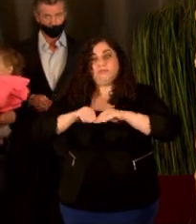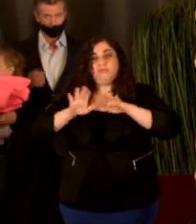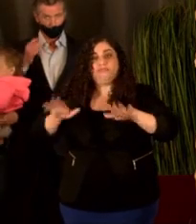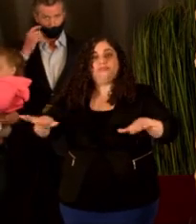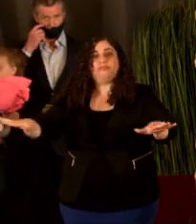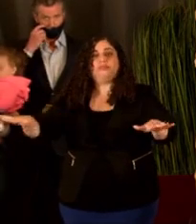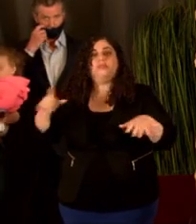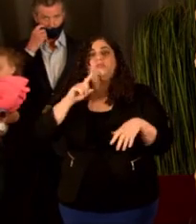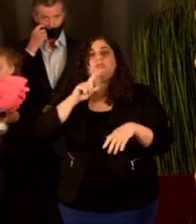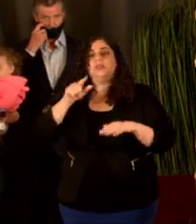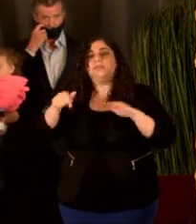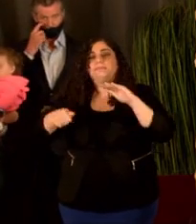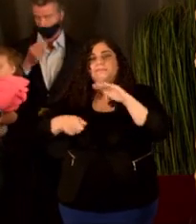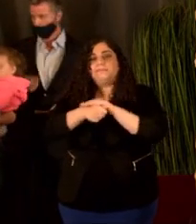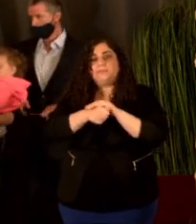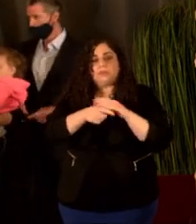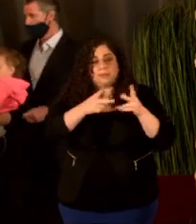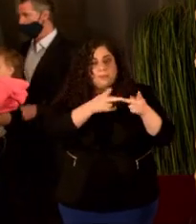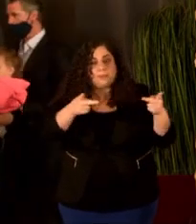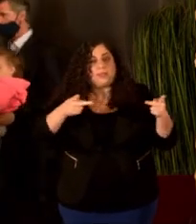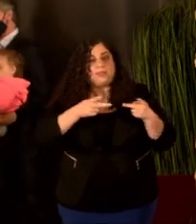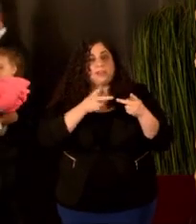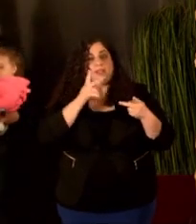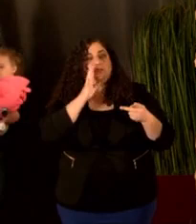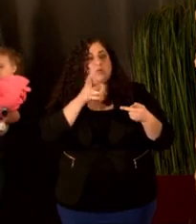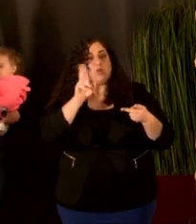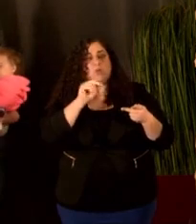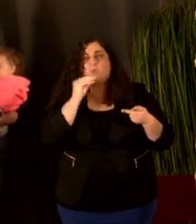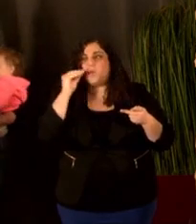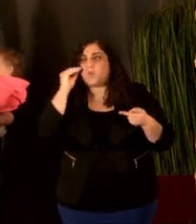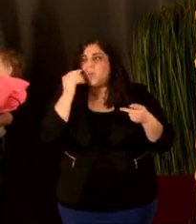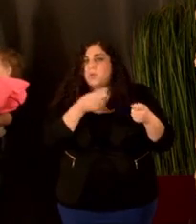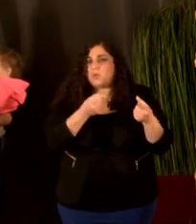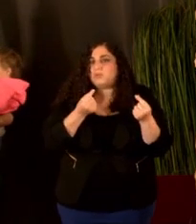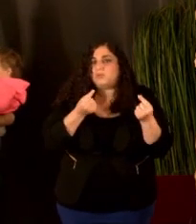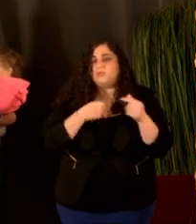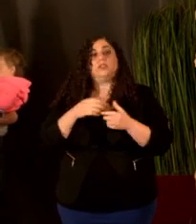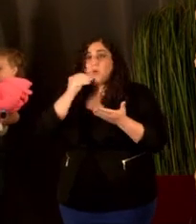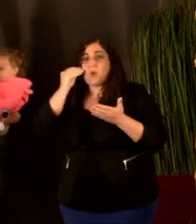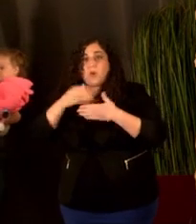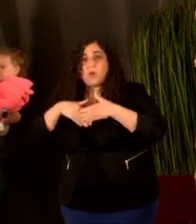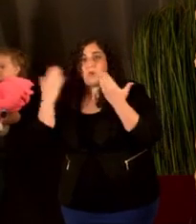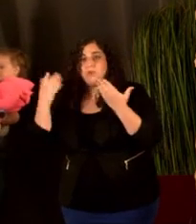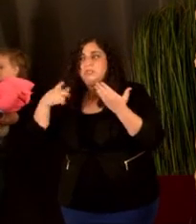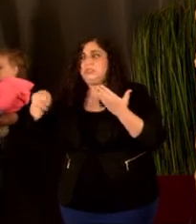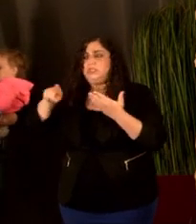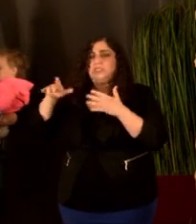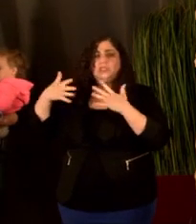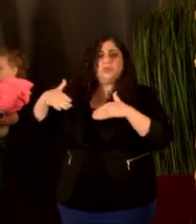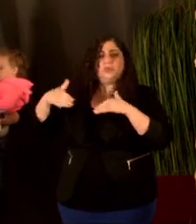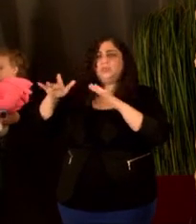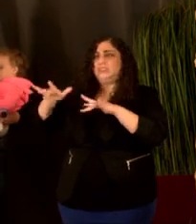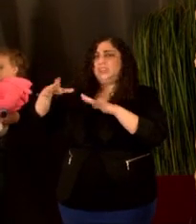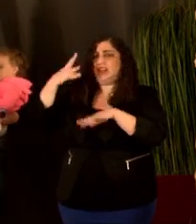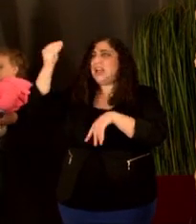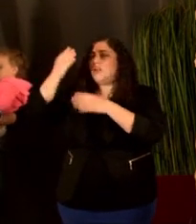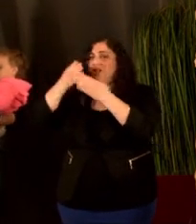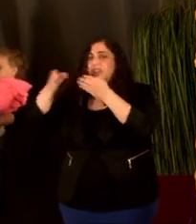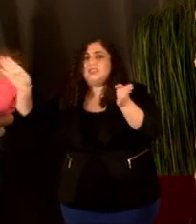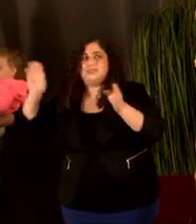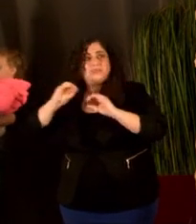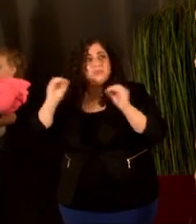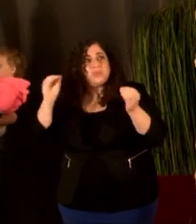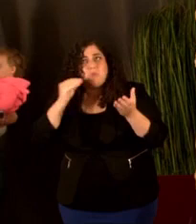place in our own homes. However, our neighbors experiencing homelessness are at the mercy of no safe home in which to shelter, and with